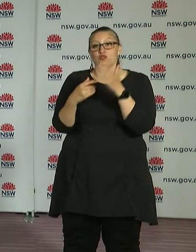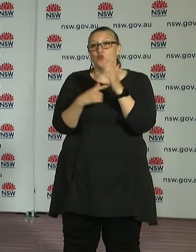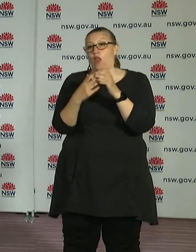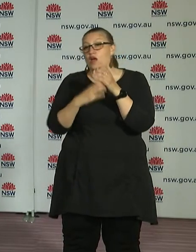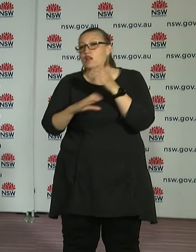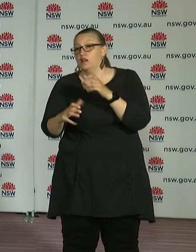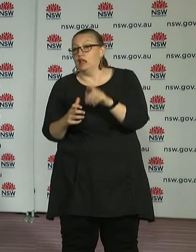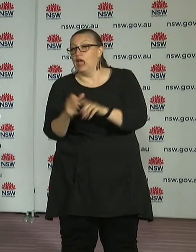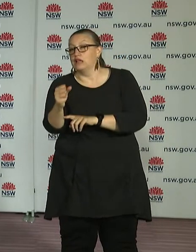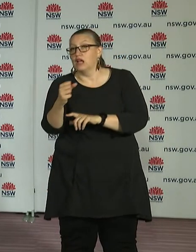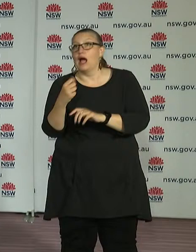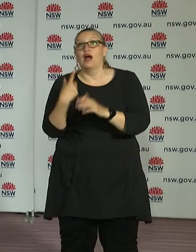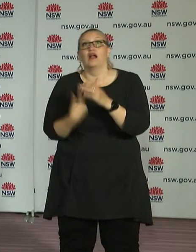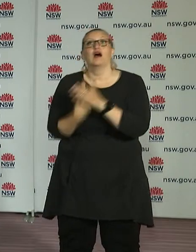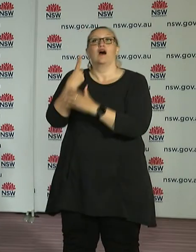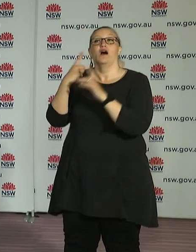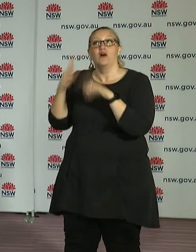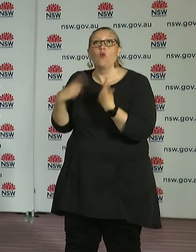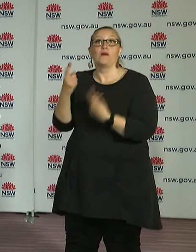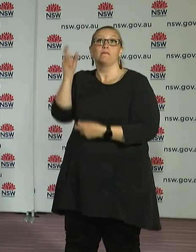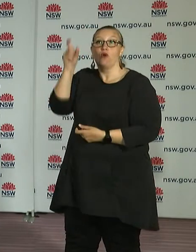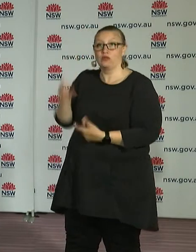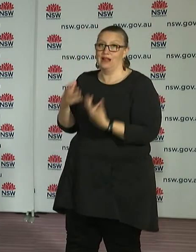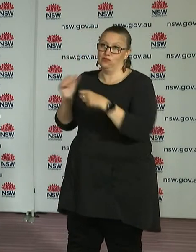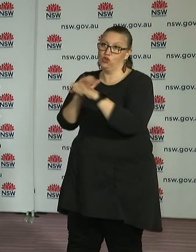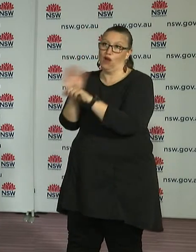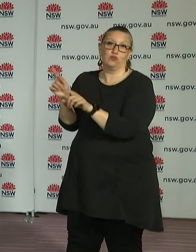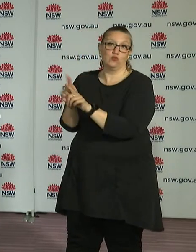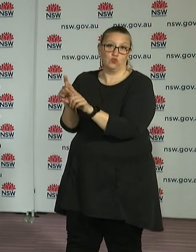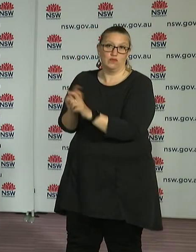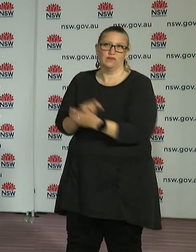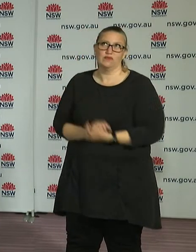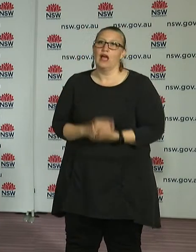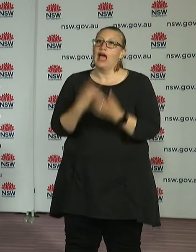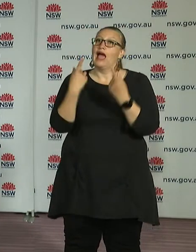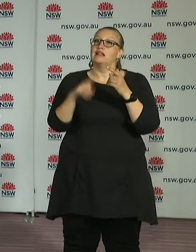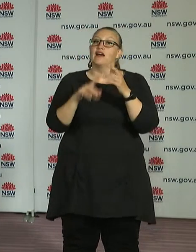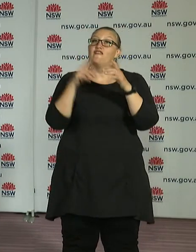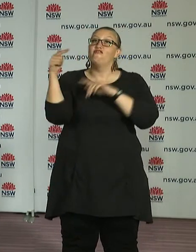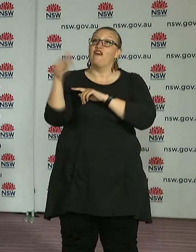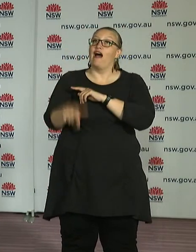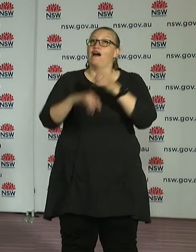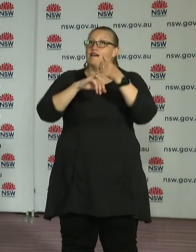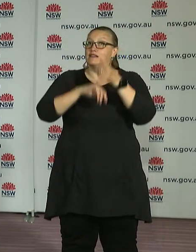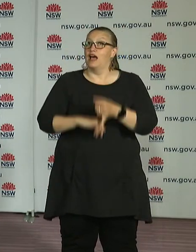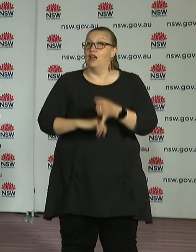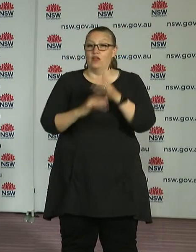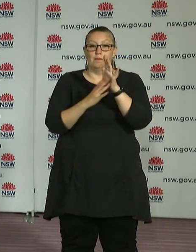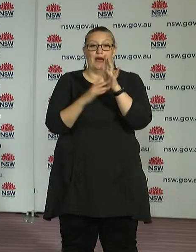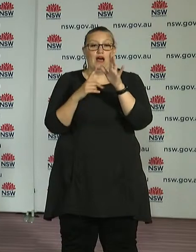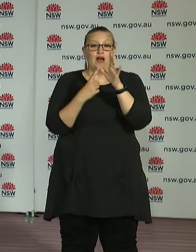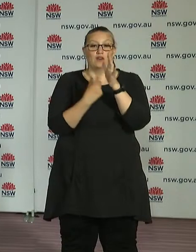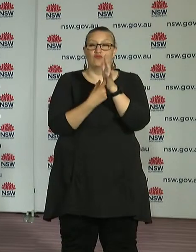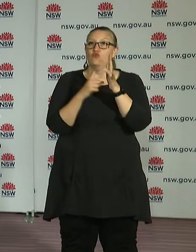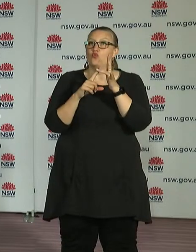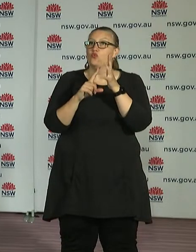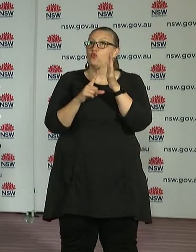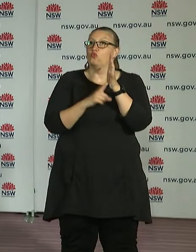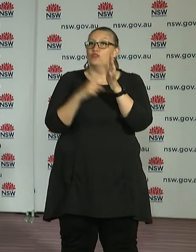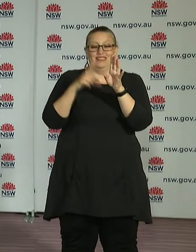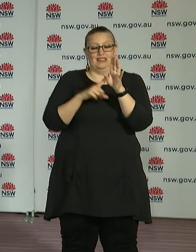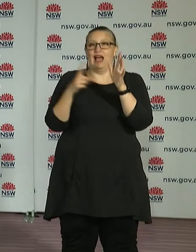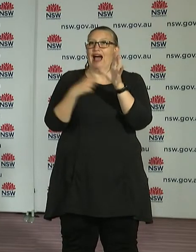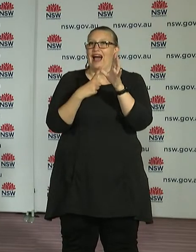please be very alert in that community and come forward for testing. And Maruya on the far south coast, to date we have not had a known